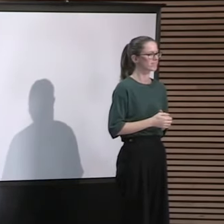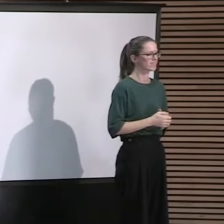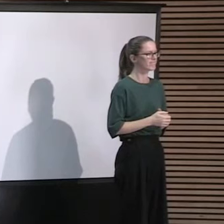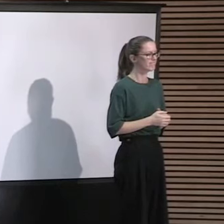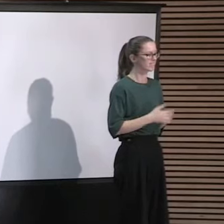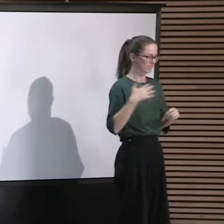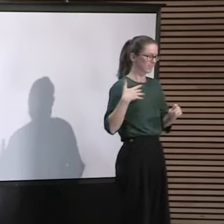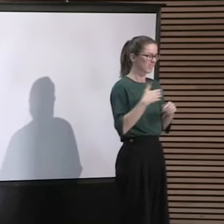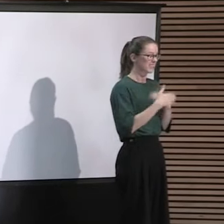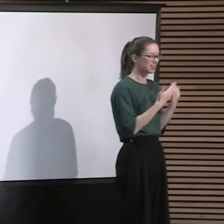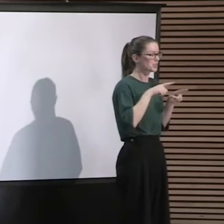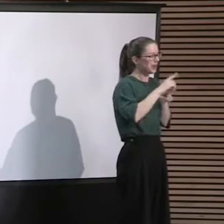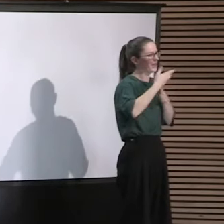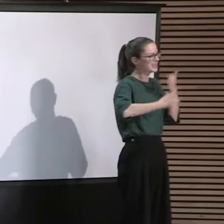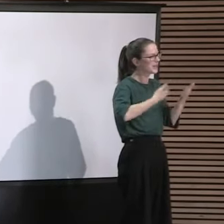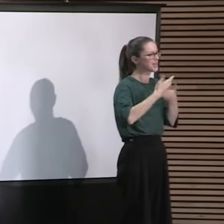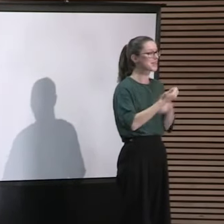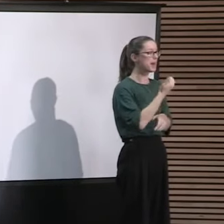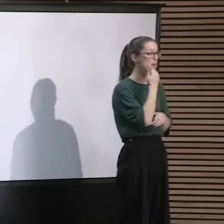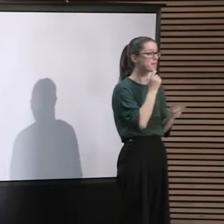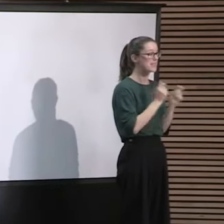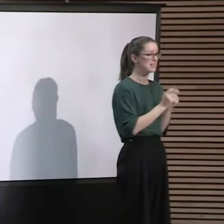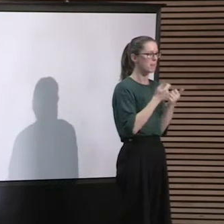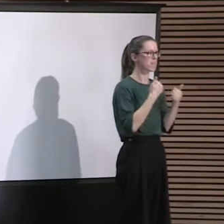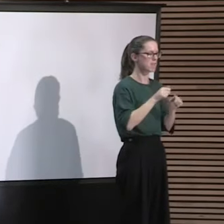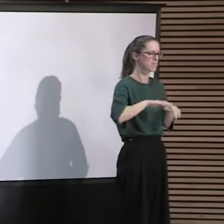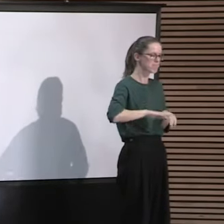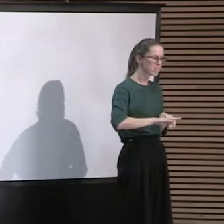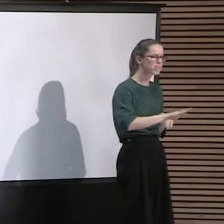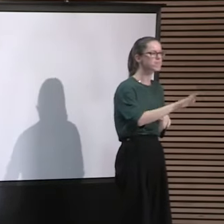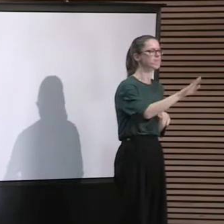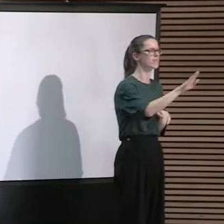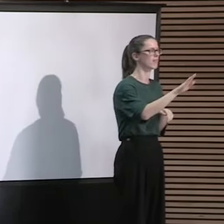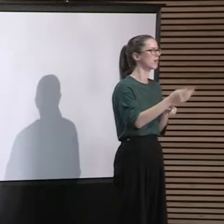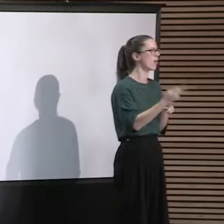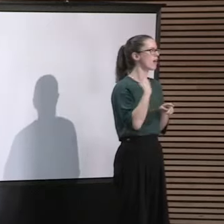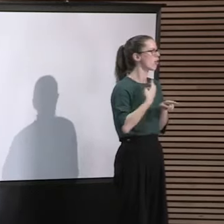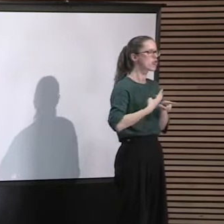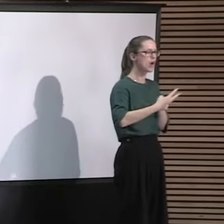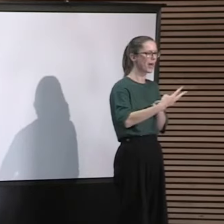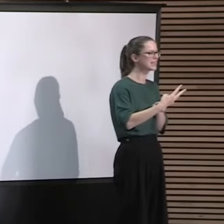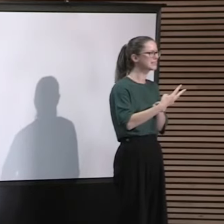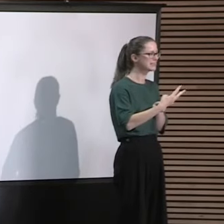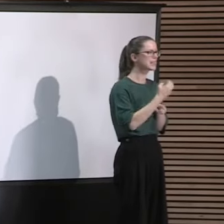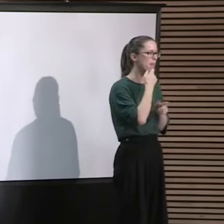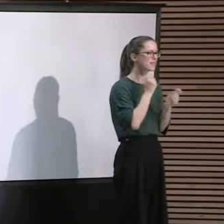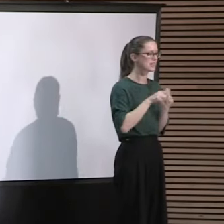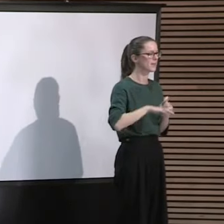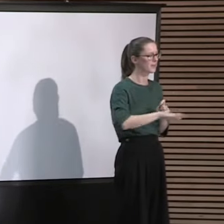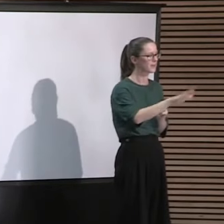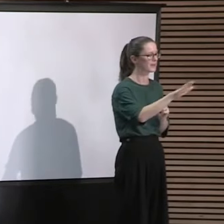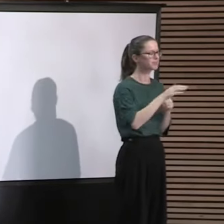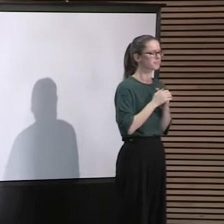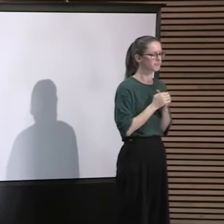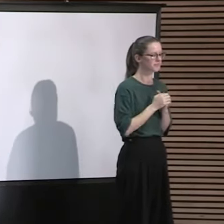the numbers is that the rate of testing has been steadily increasing over the last 3 weeks or so. I've been very clear, we would have liked to have seen